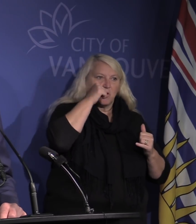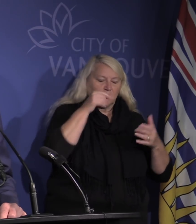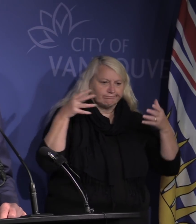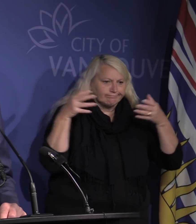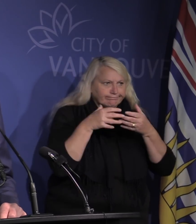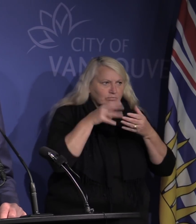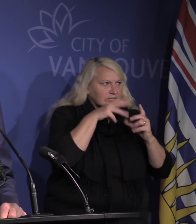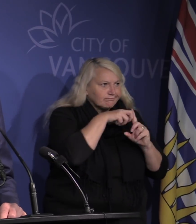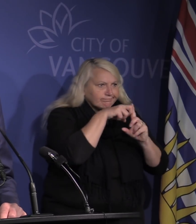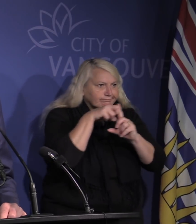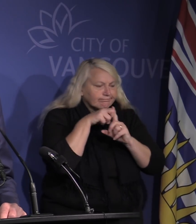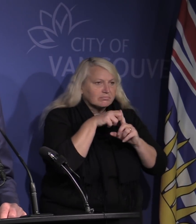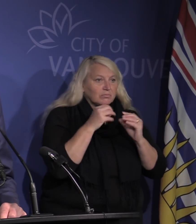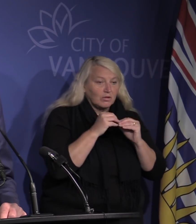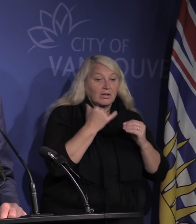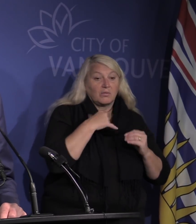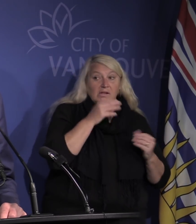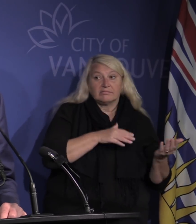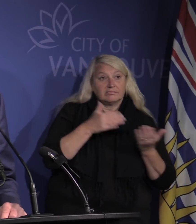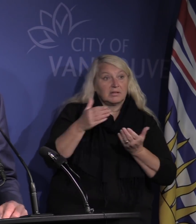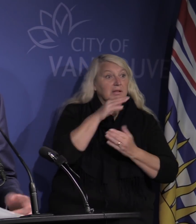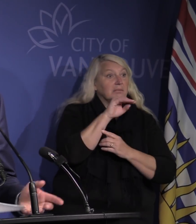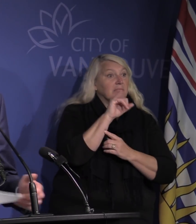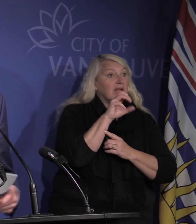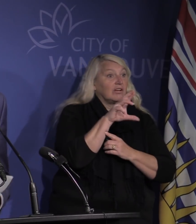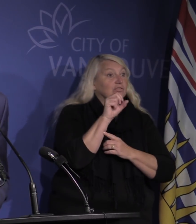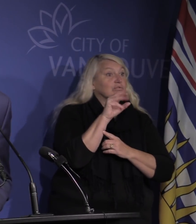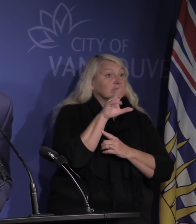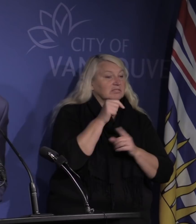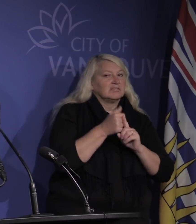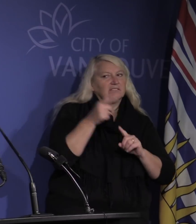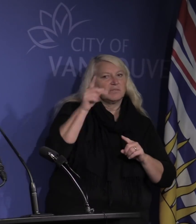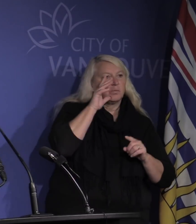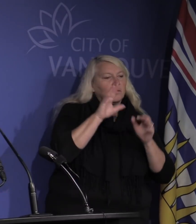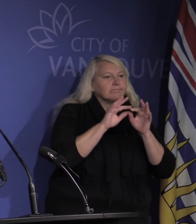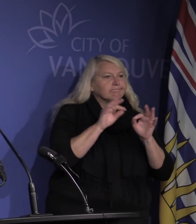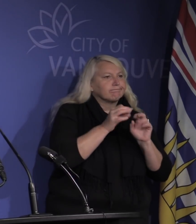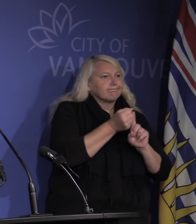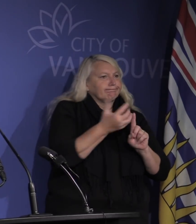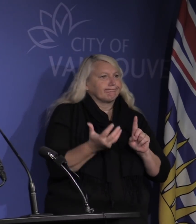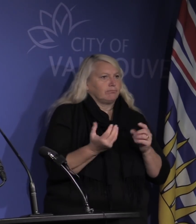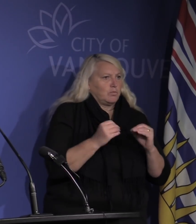situation. I'll now hand it over to Mayor Stewart to speak to the issue. Thanks.